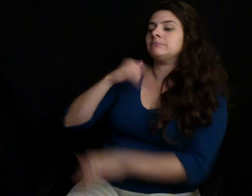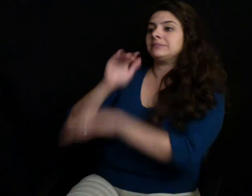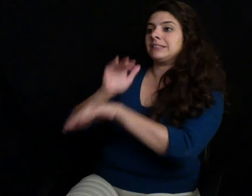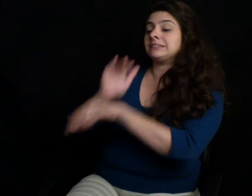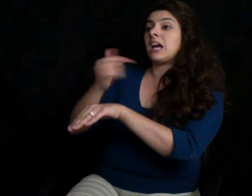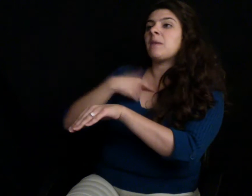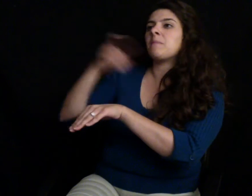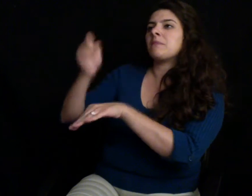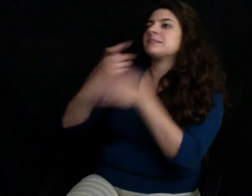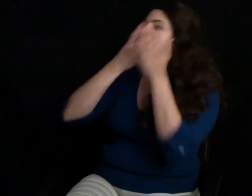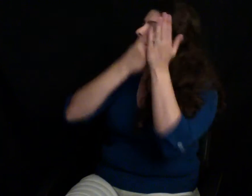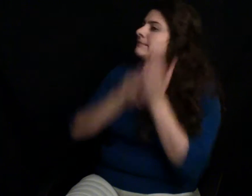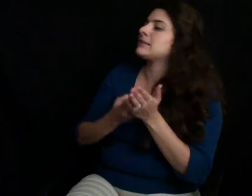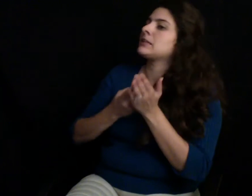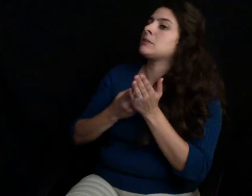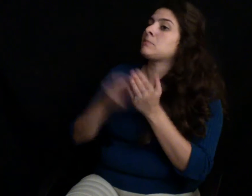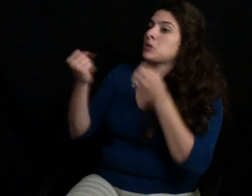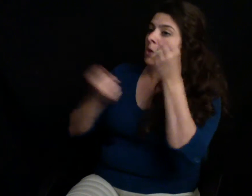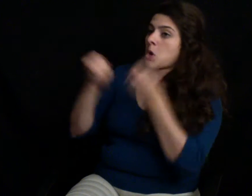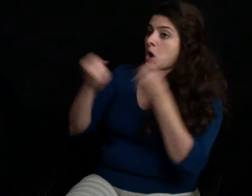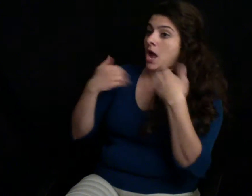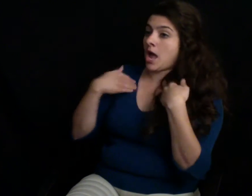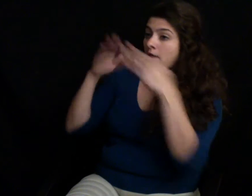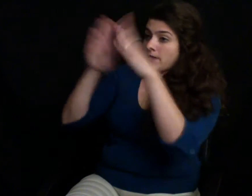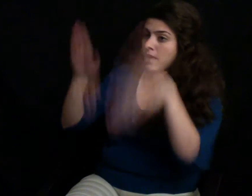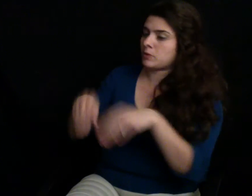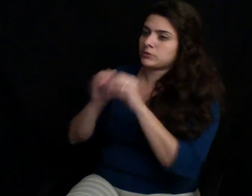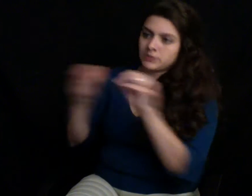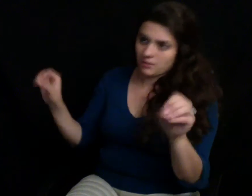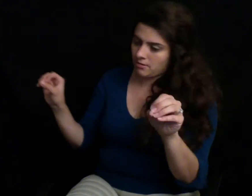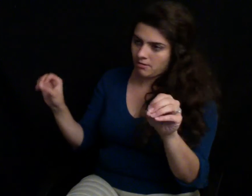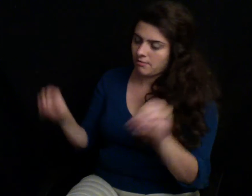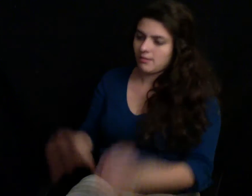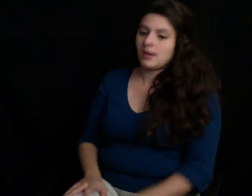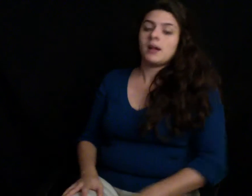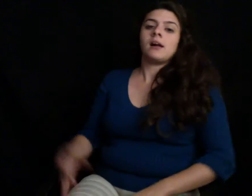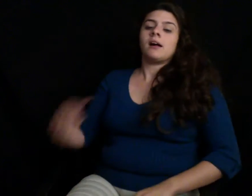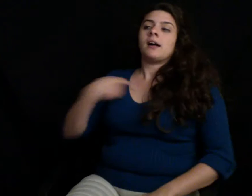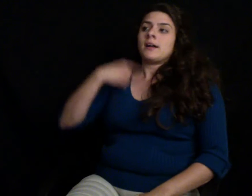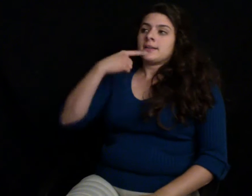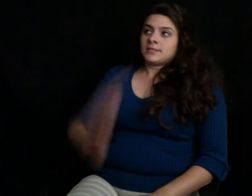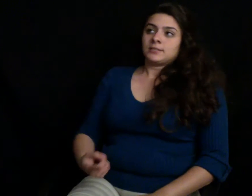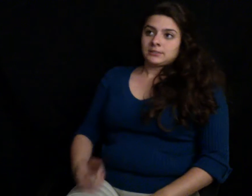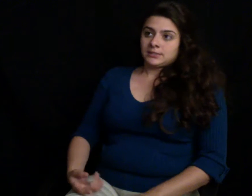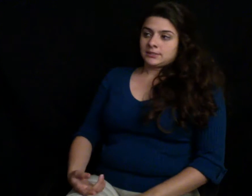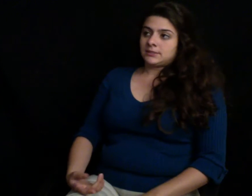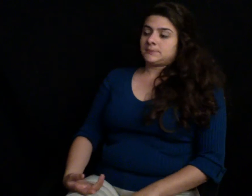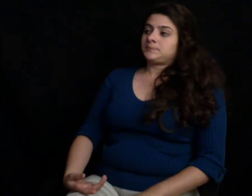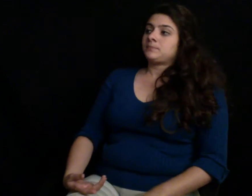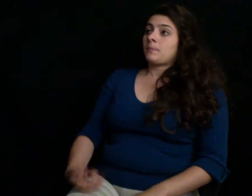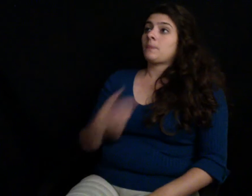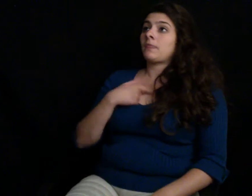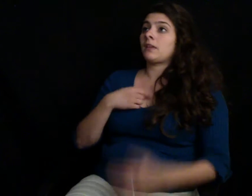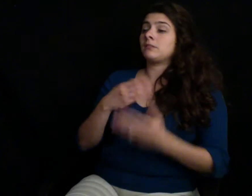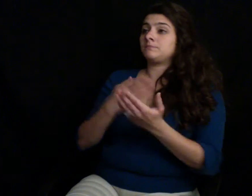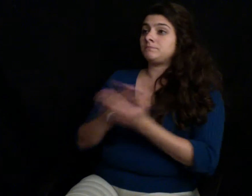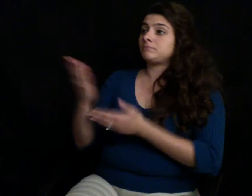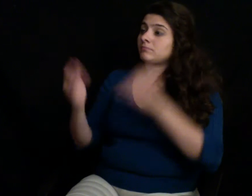one can see that I'm sleeping in the eclipse. I told him that I bought the amp and the keyboard because that'll be my new employment. So in New York, it's a